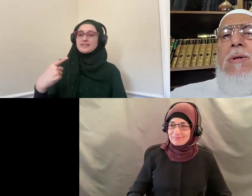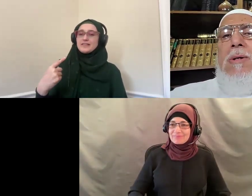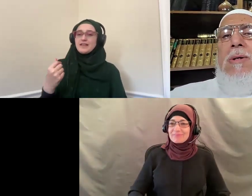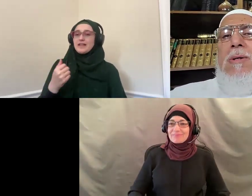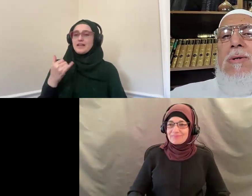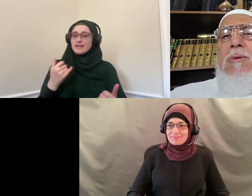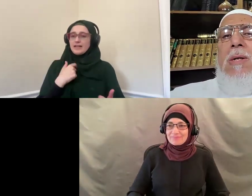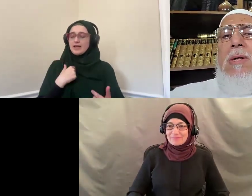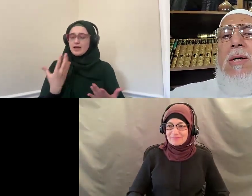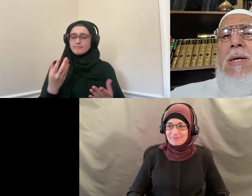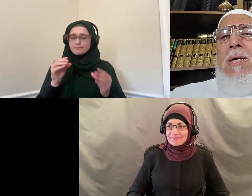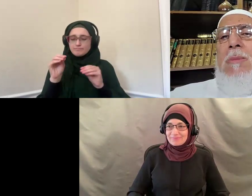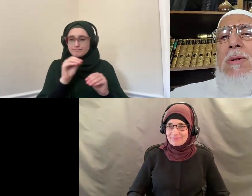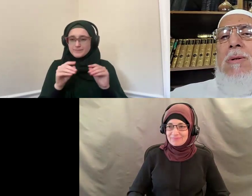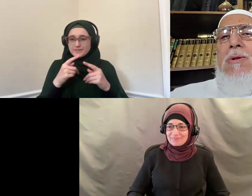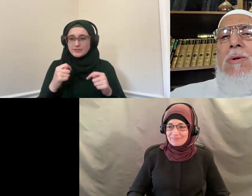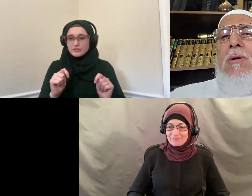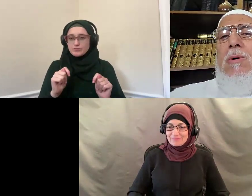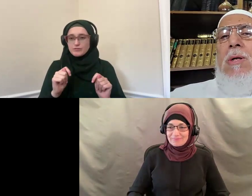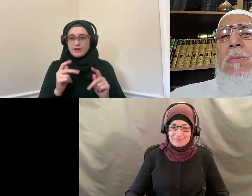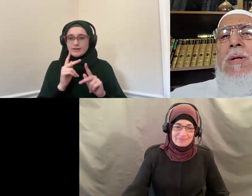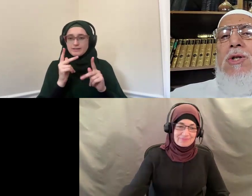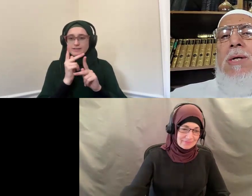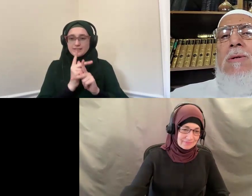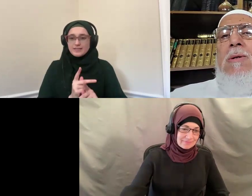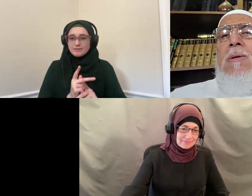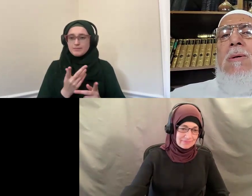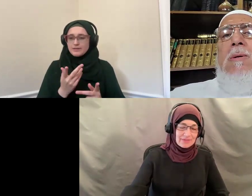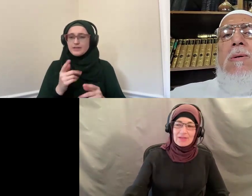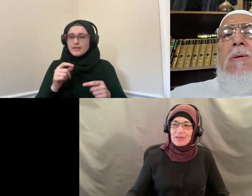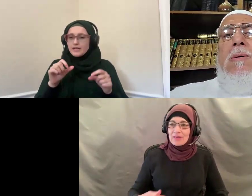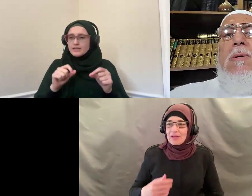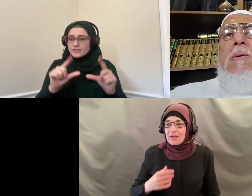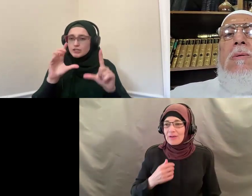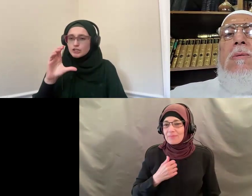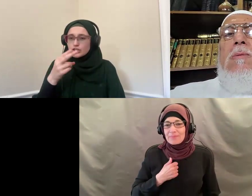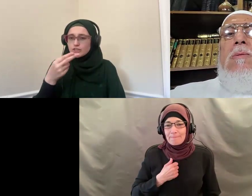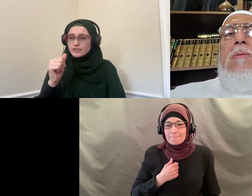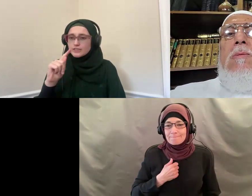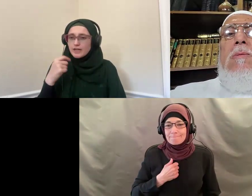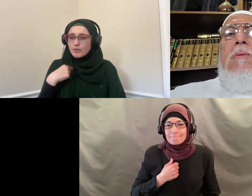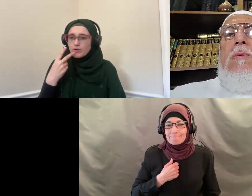record so that I can keep it. Should I look it up in the chat?